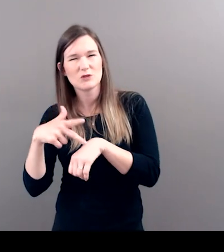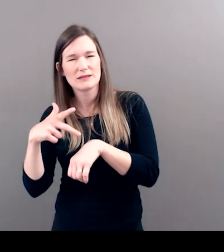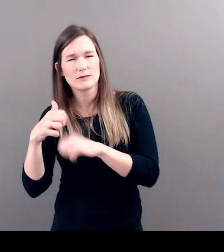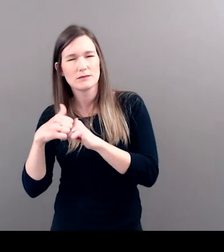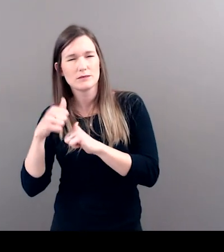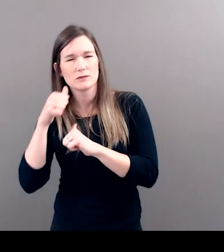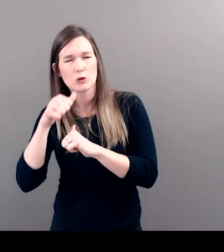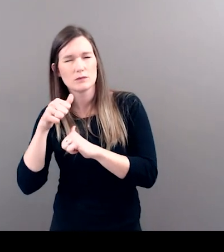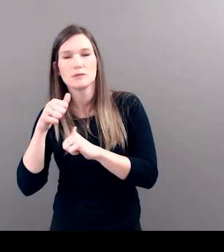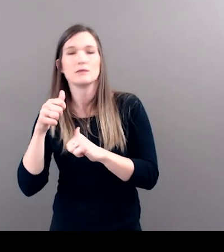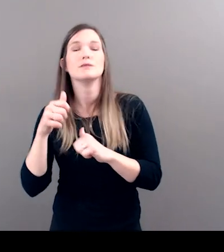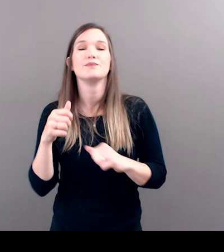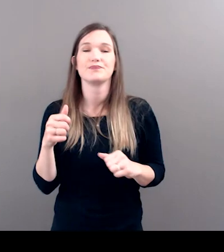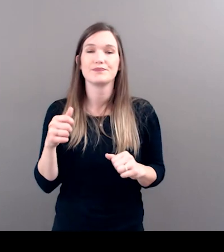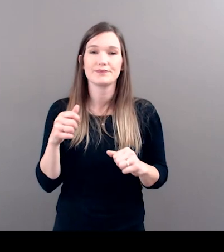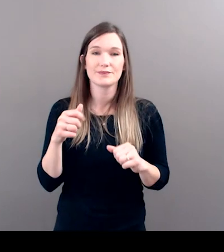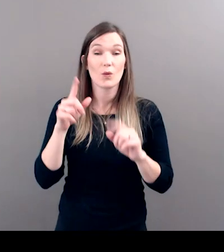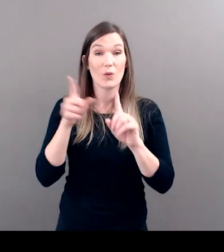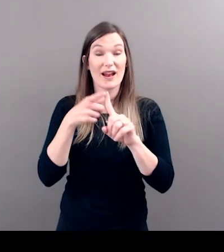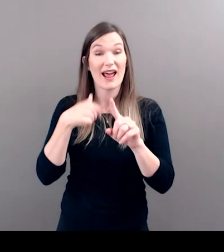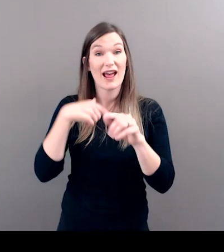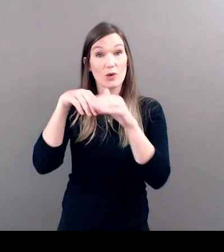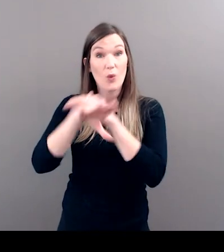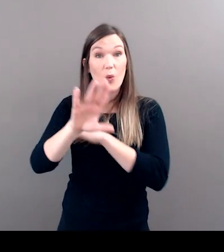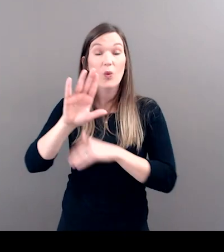whenever I speak to women in prison,